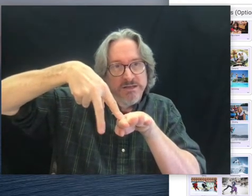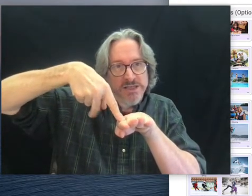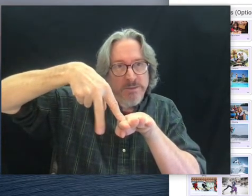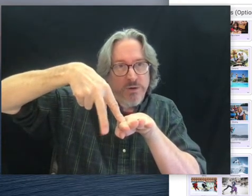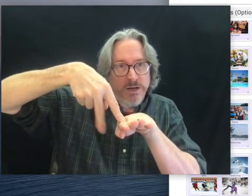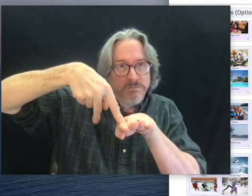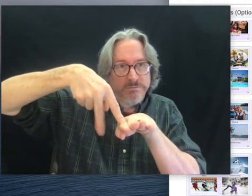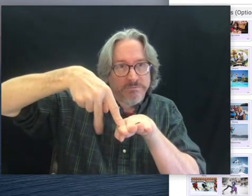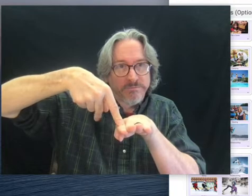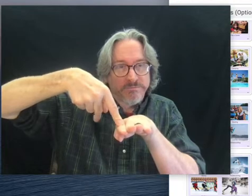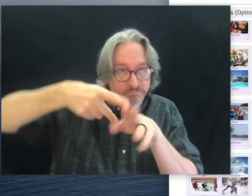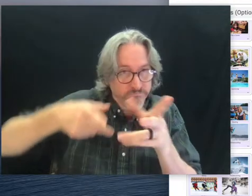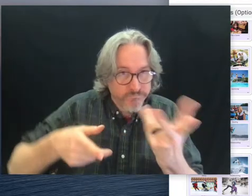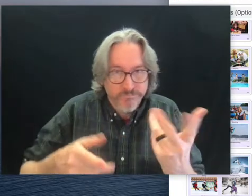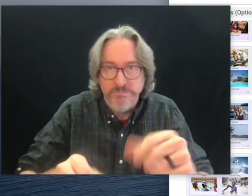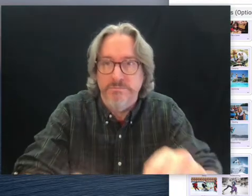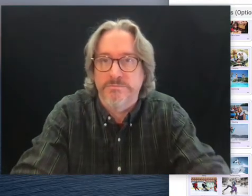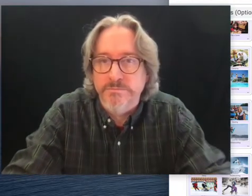seen skateboarding.